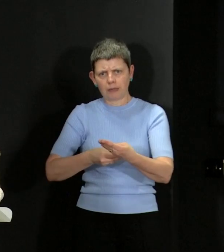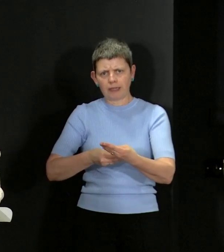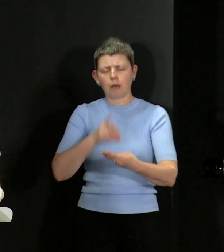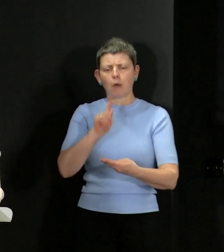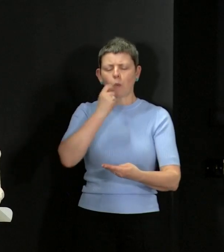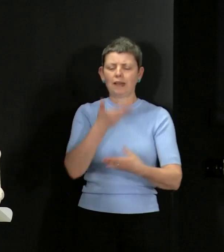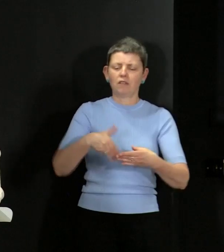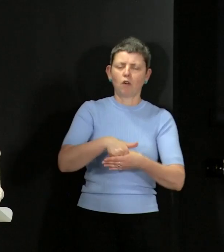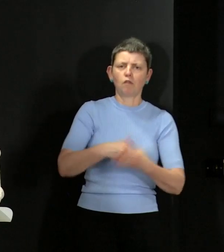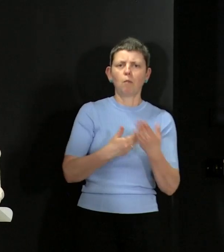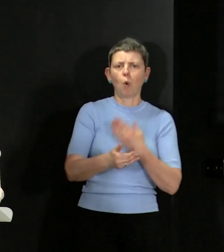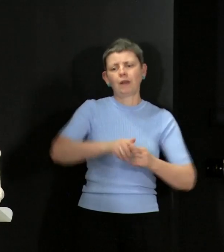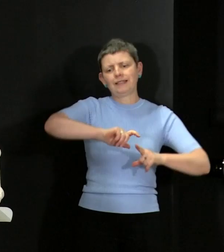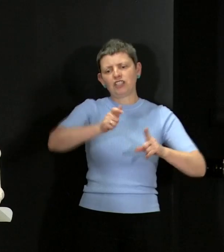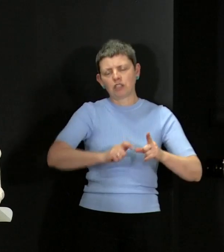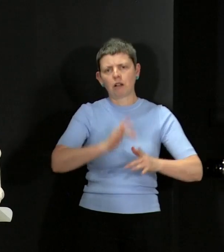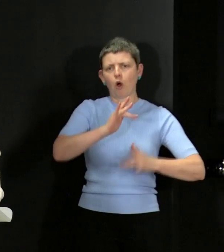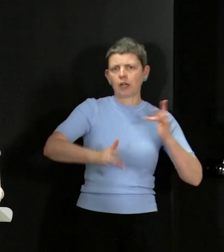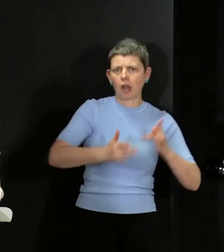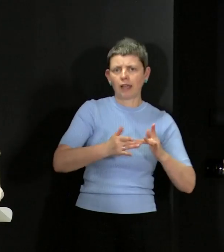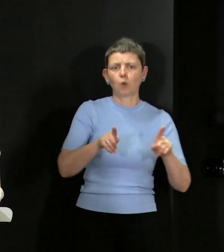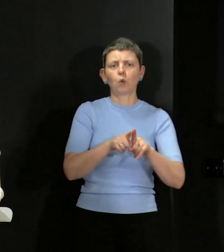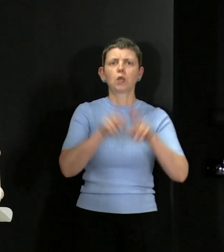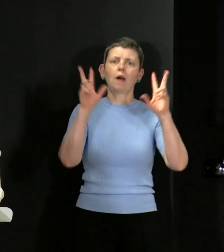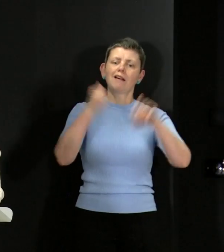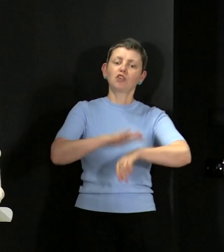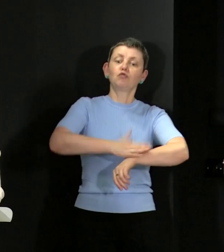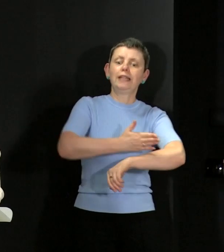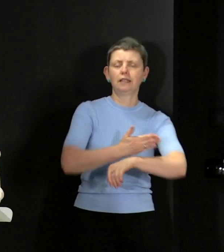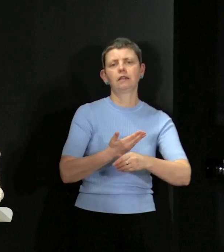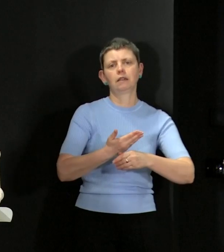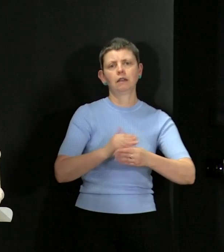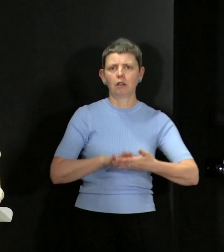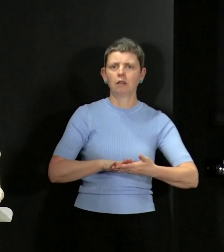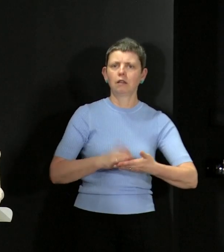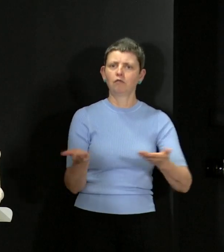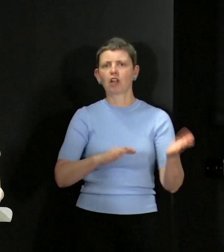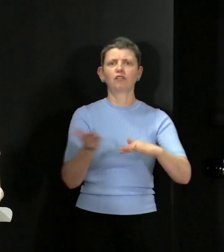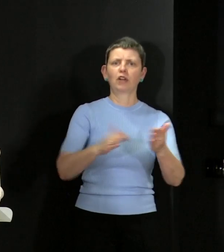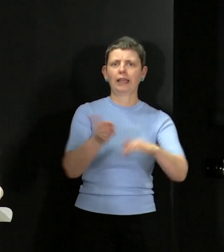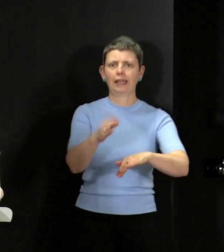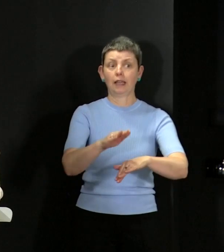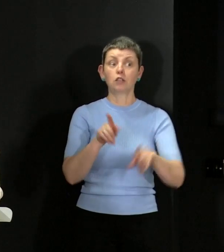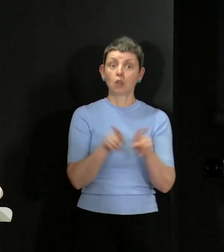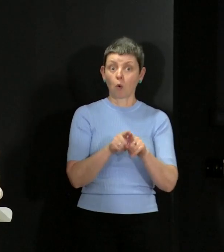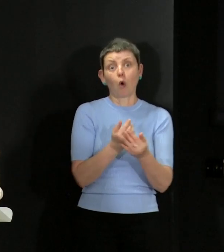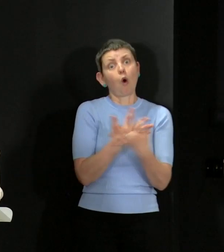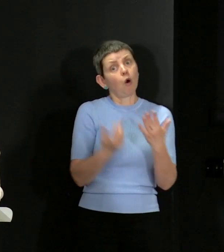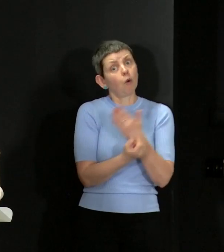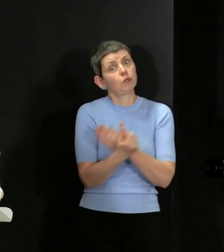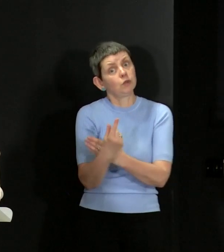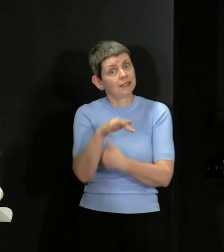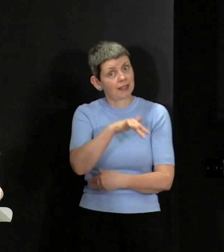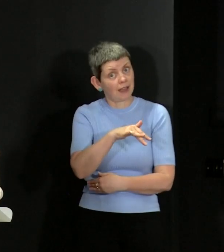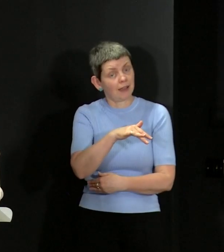digitisation and also a green recovery. And there are jobs and potential opportunities for young people there. So the skills and the training of